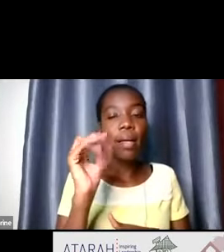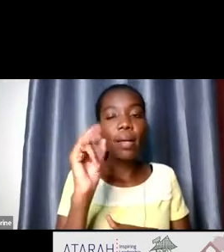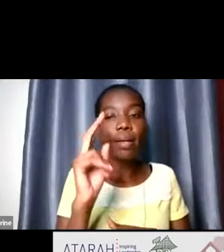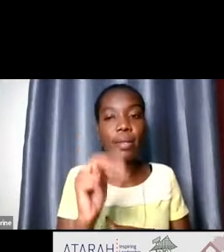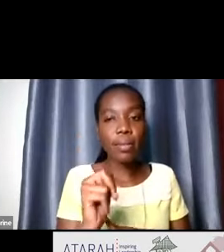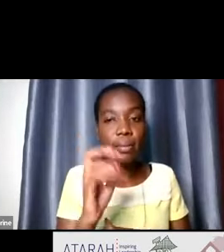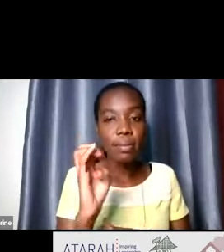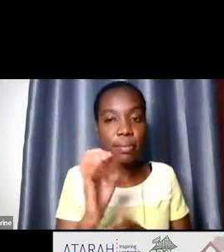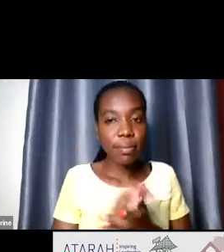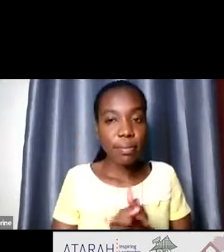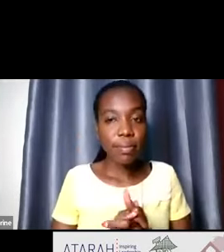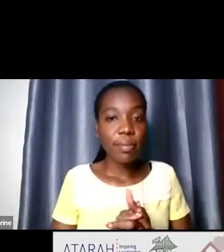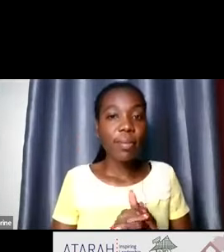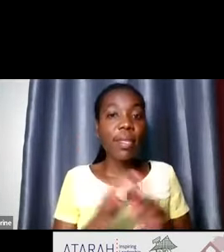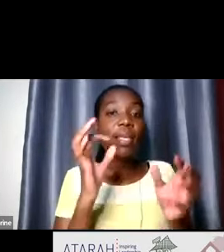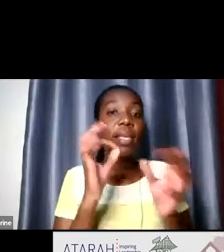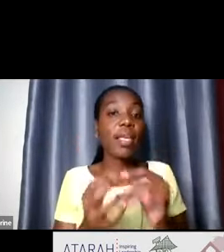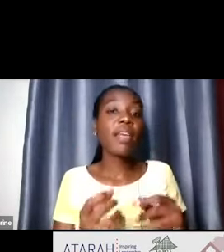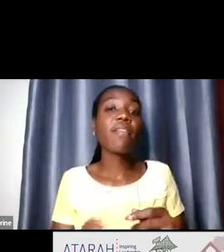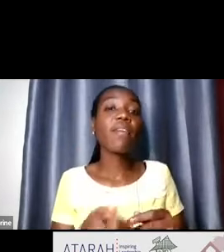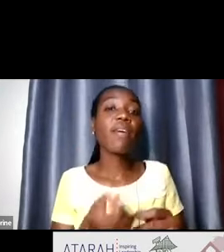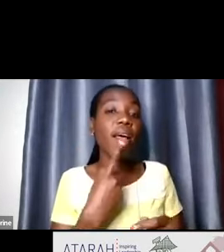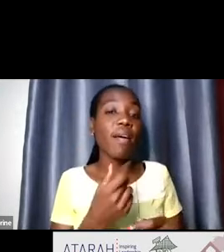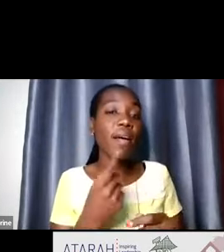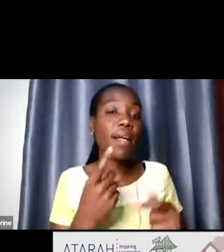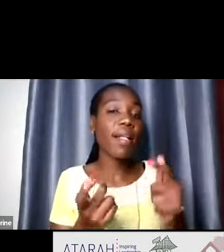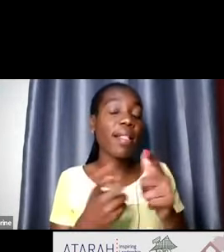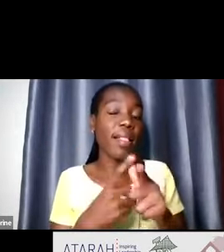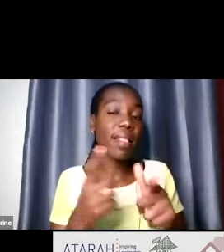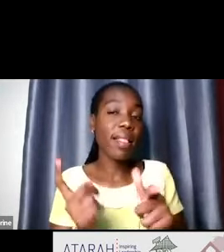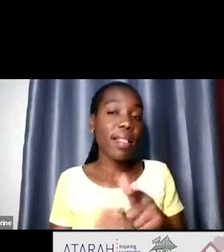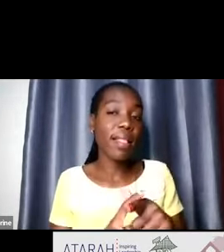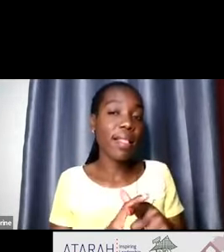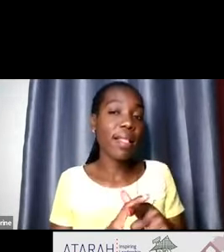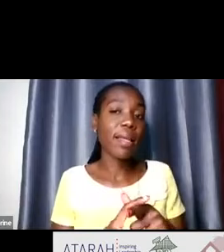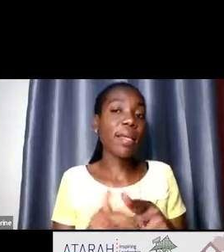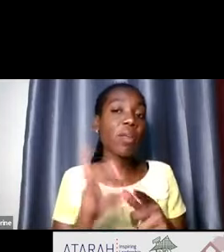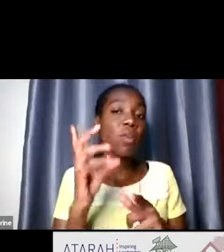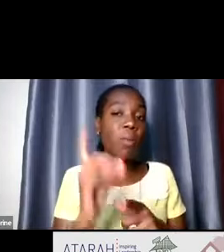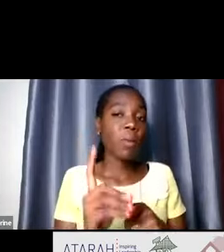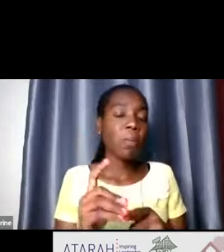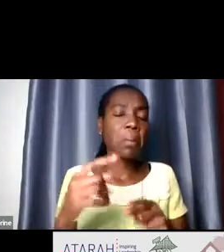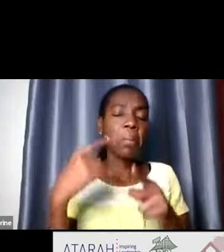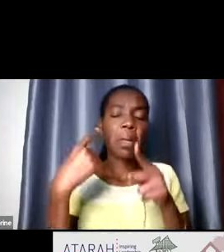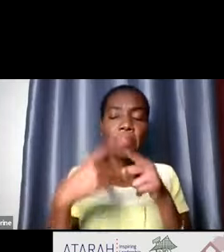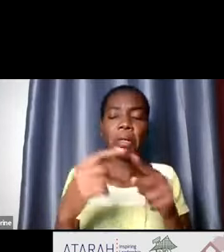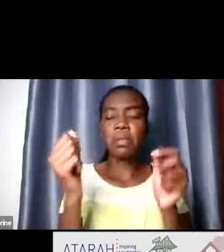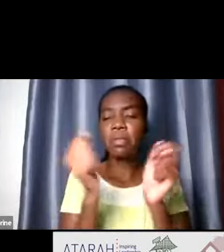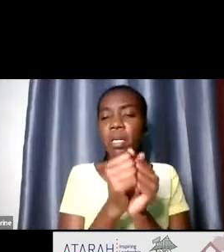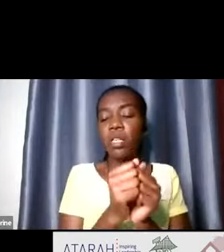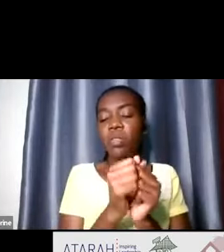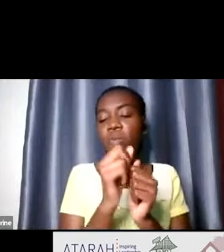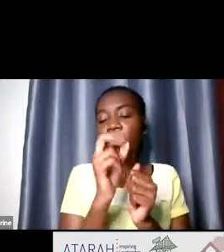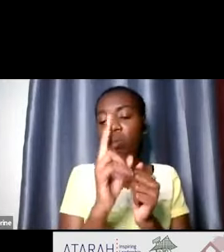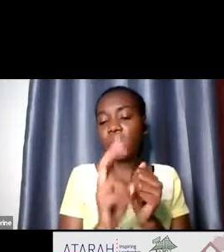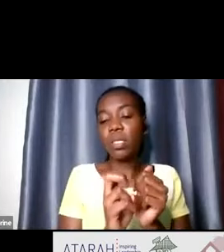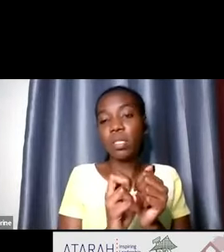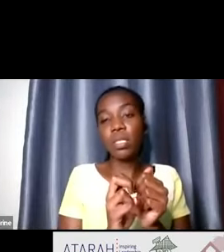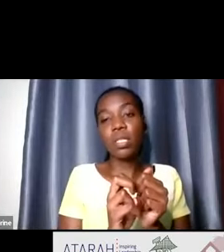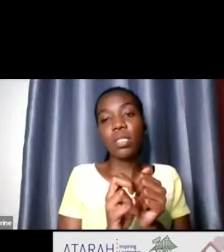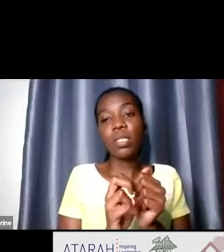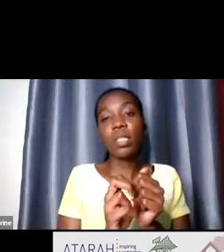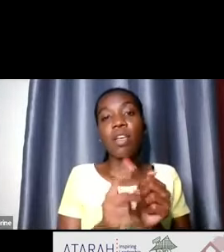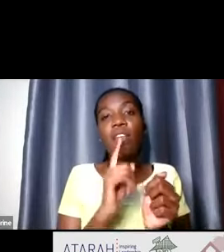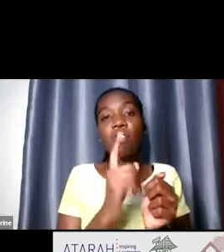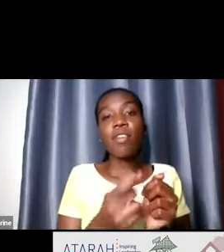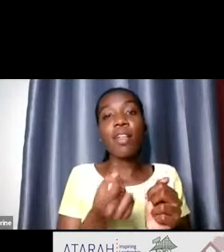we take alcohol, the dopamine in the body is multiplied 10, 20 times. Dopamine is the is